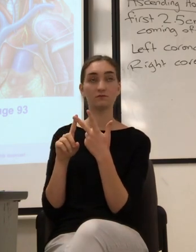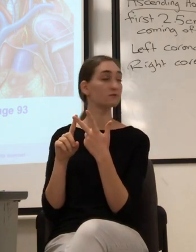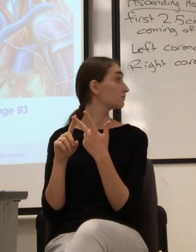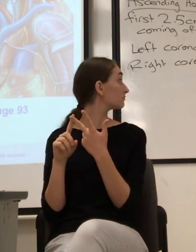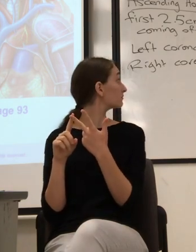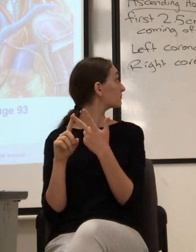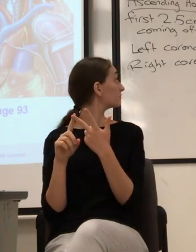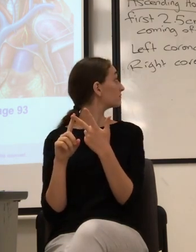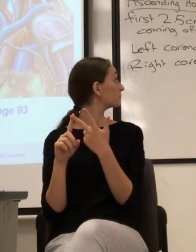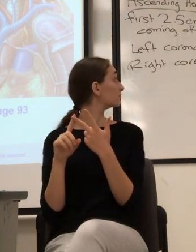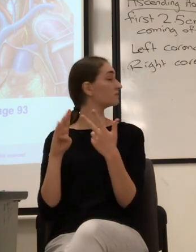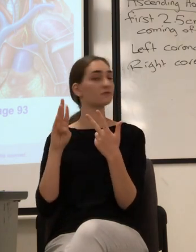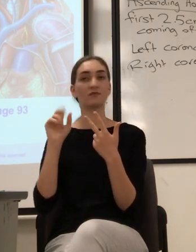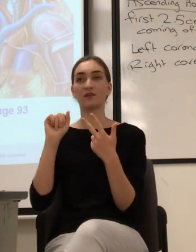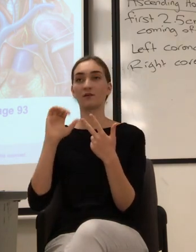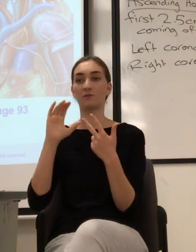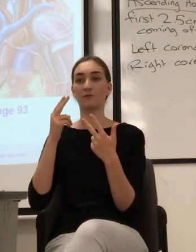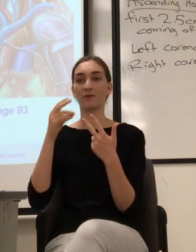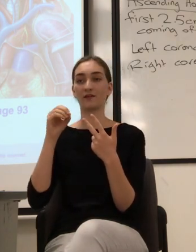brachiocephalic trunk.